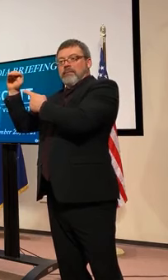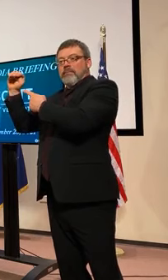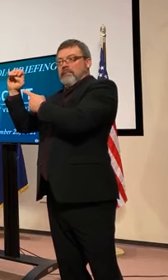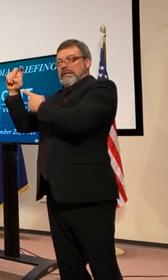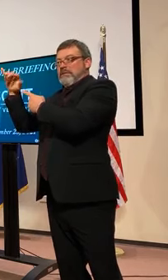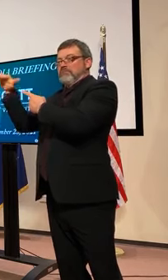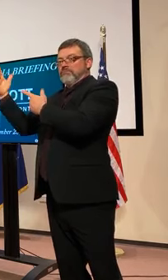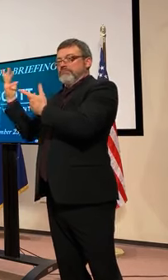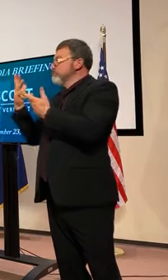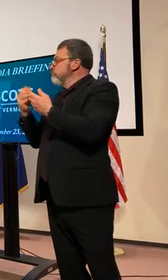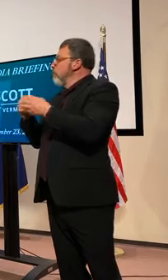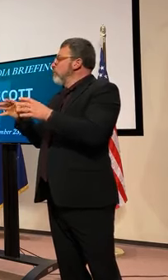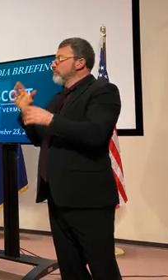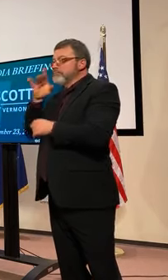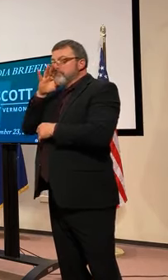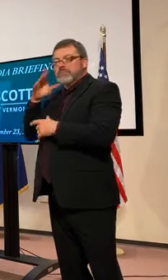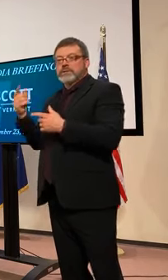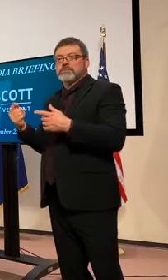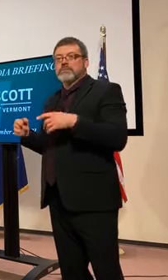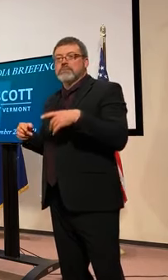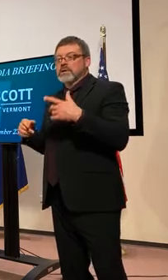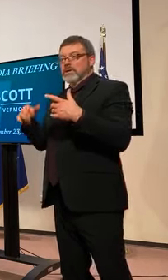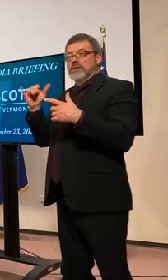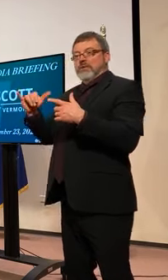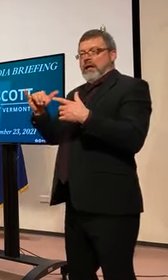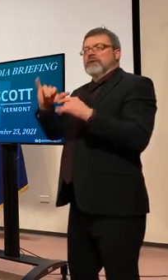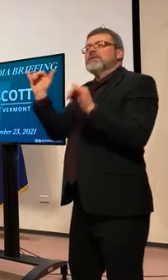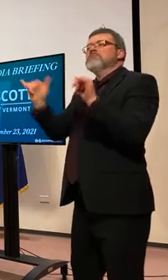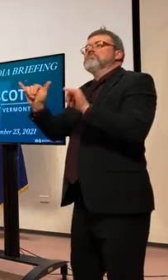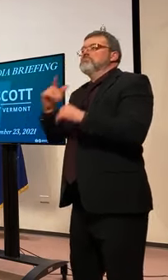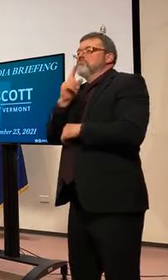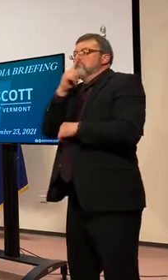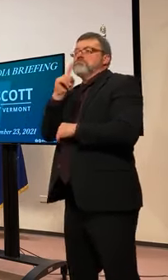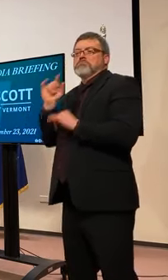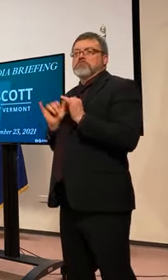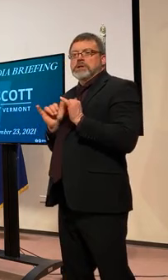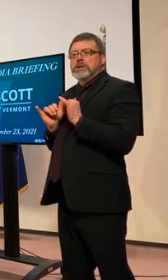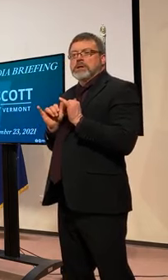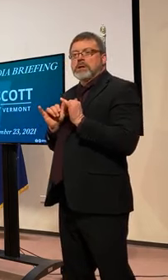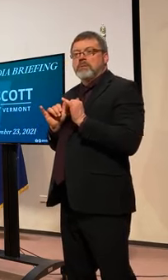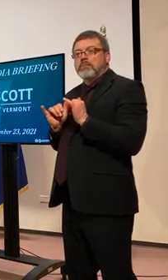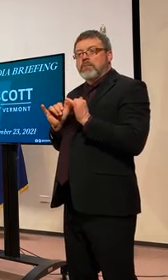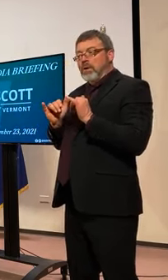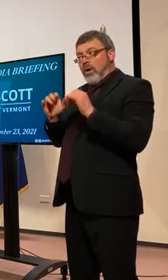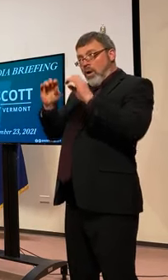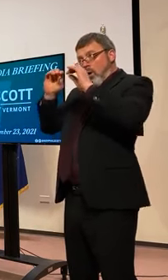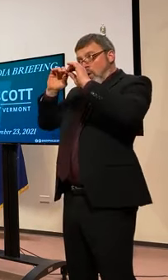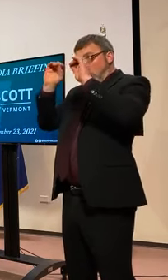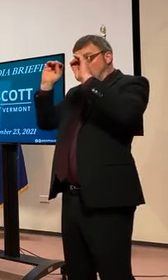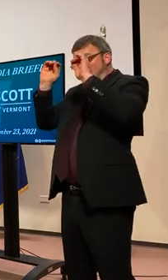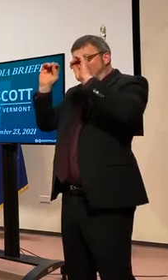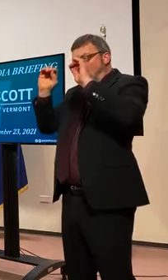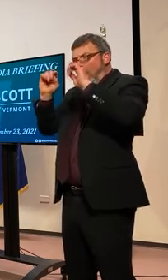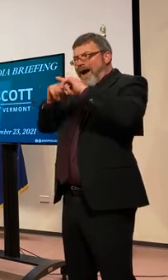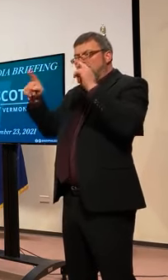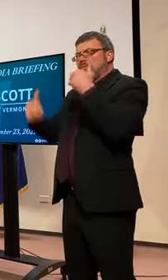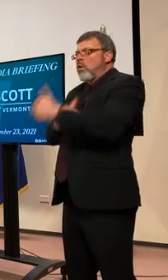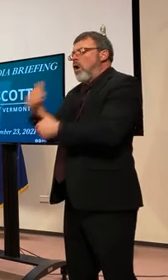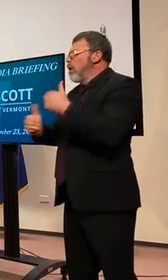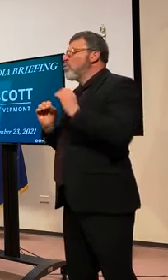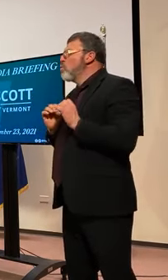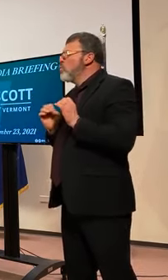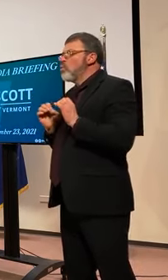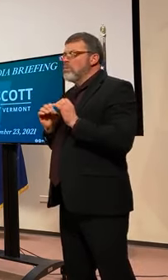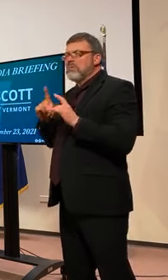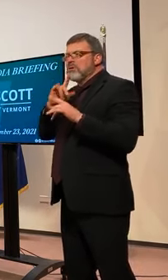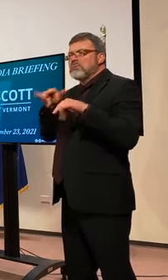swab, nothing different in what you do to get the test. It's just a difference in the ability of us to get a